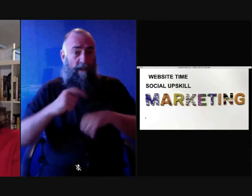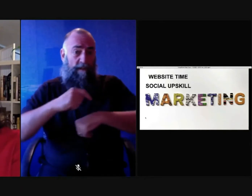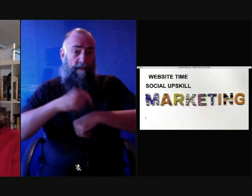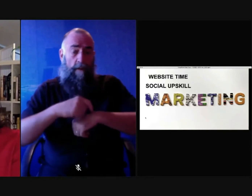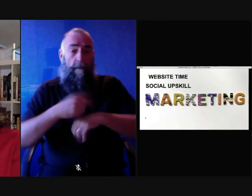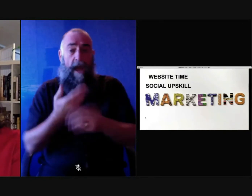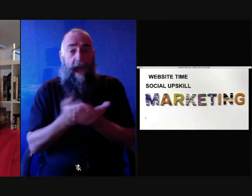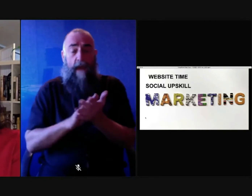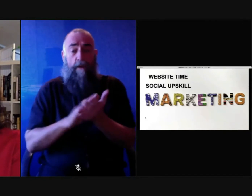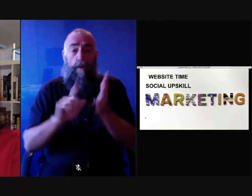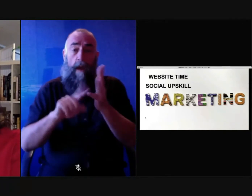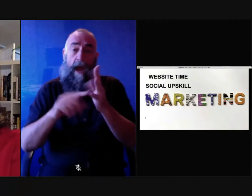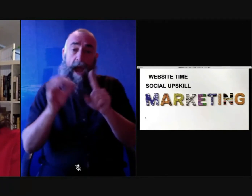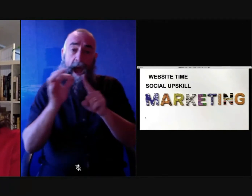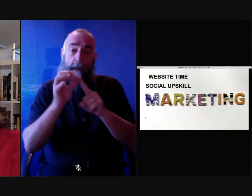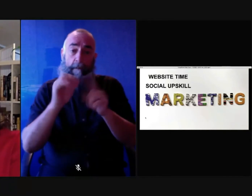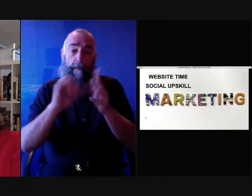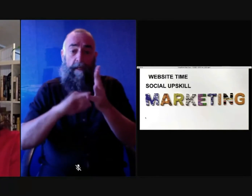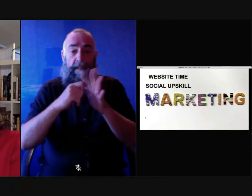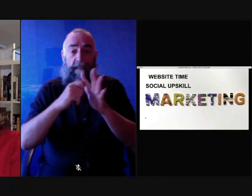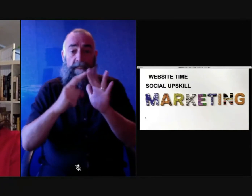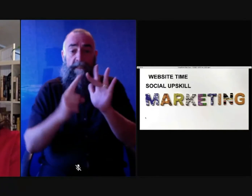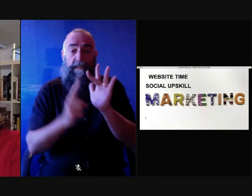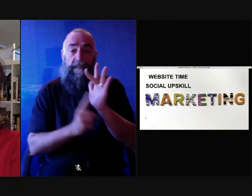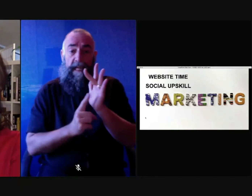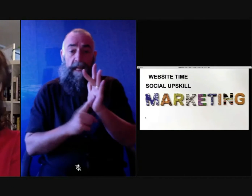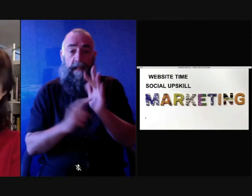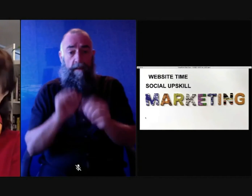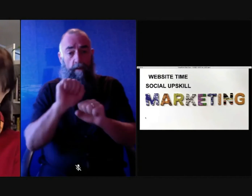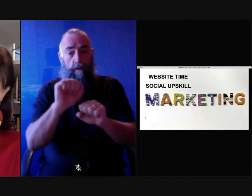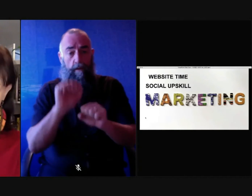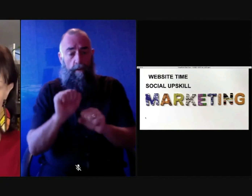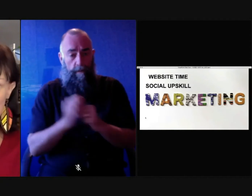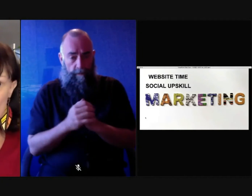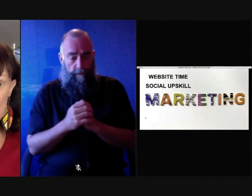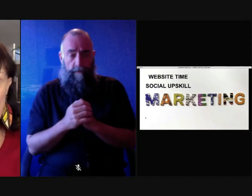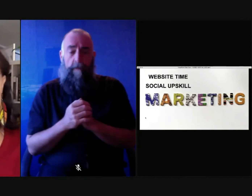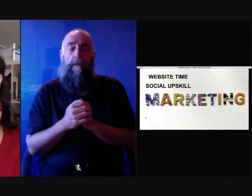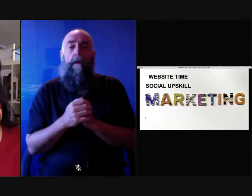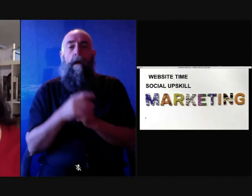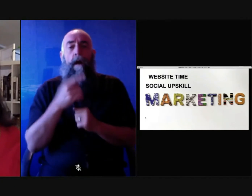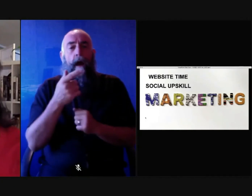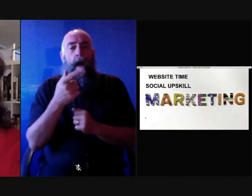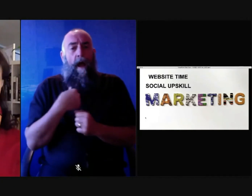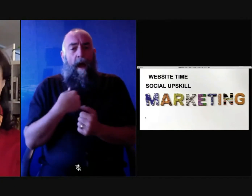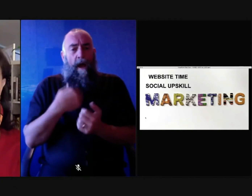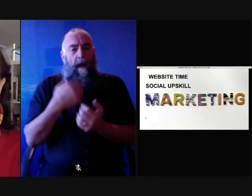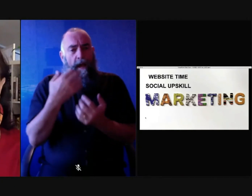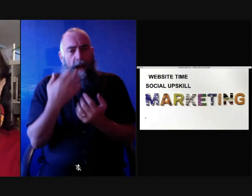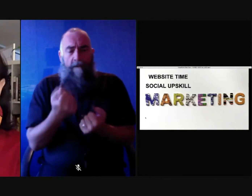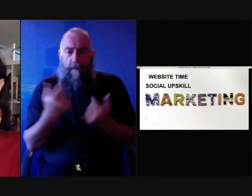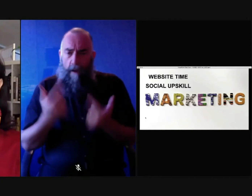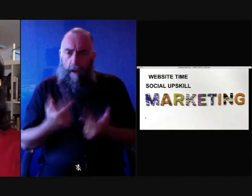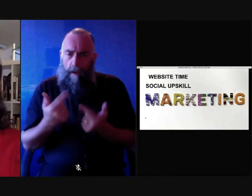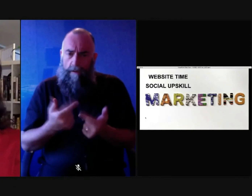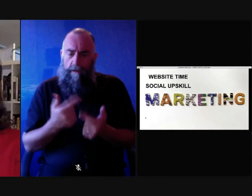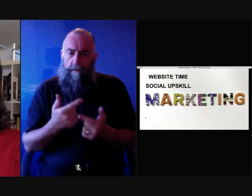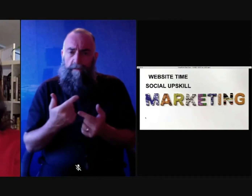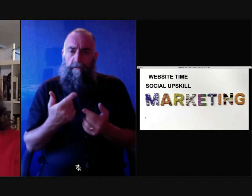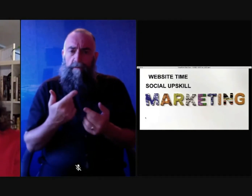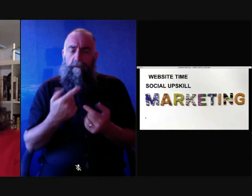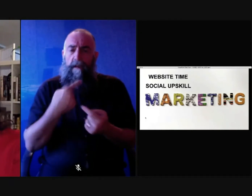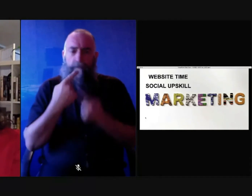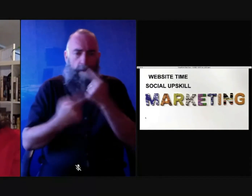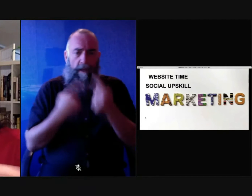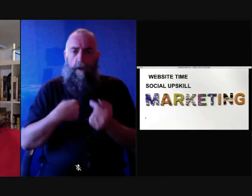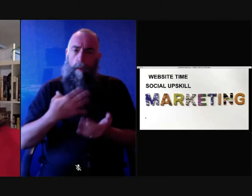upskilling in social media and digital marketing. There are two that I want to share with you, and both of them are free. They